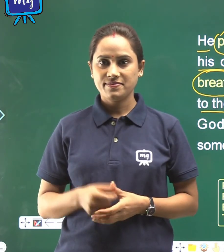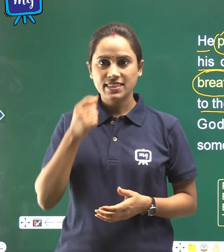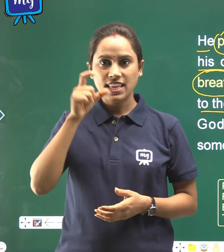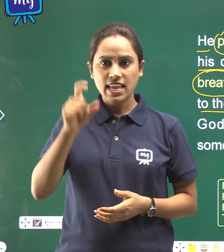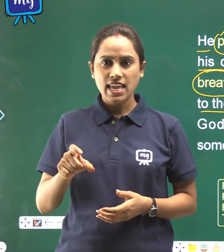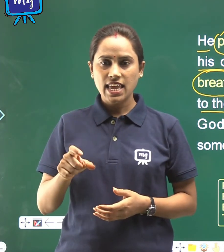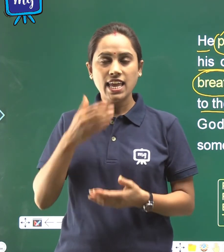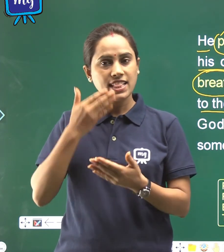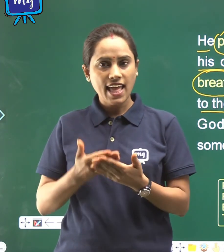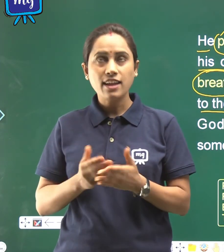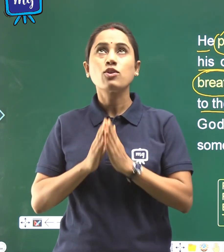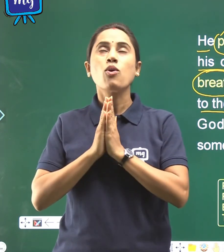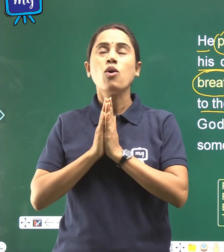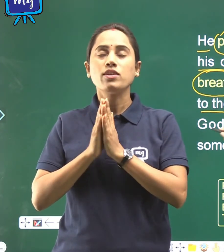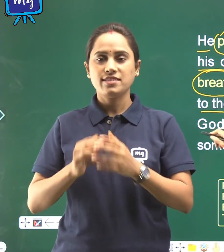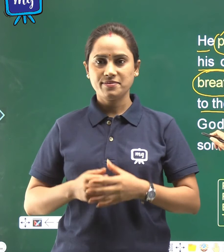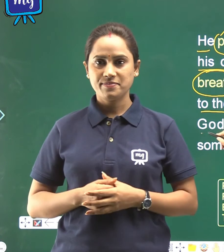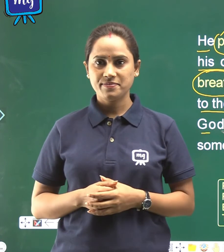He thanked God